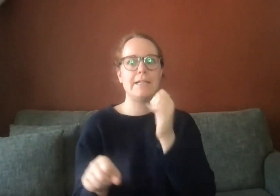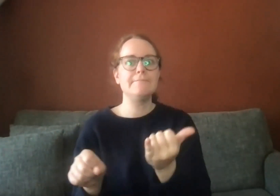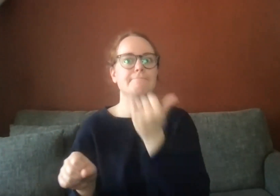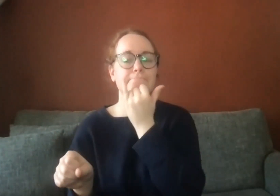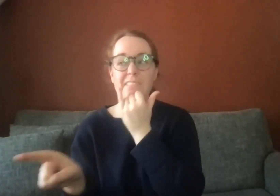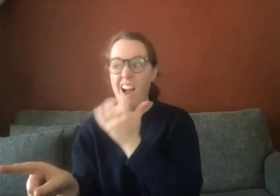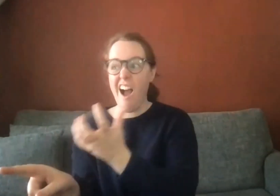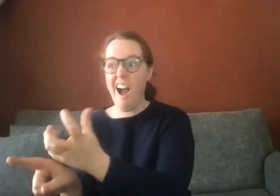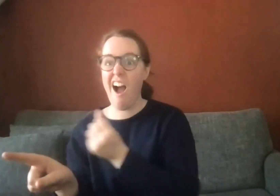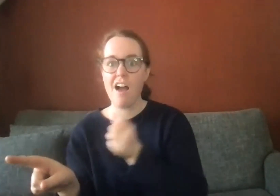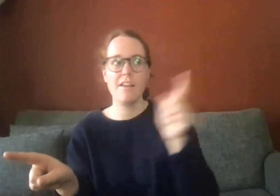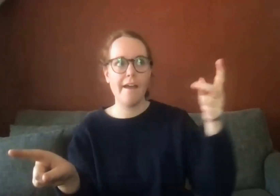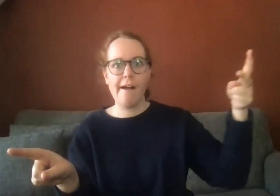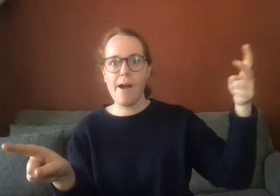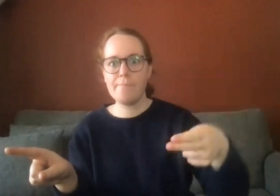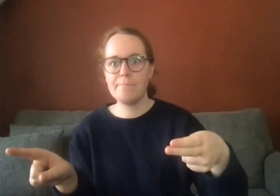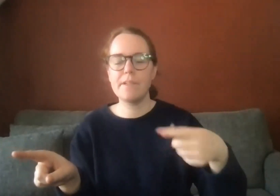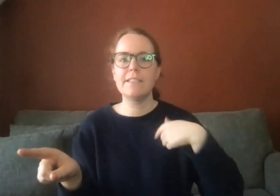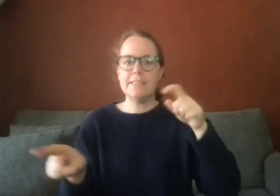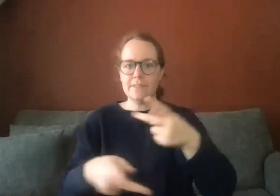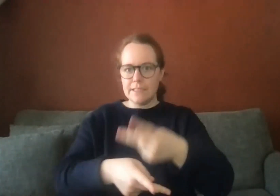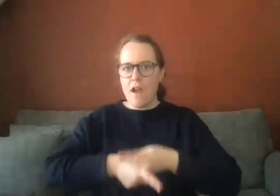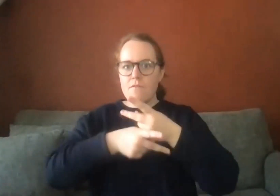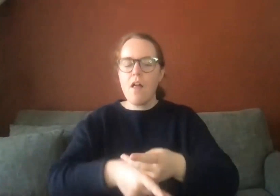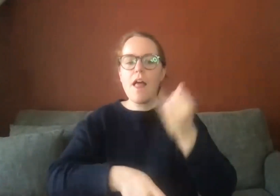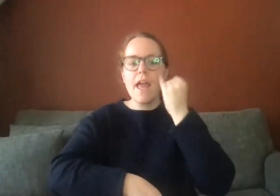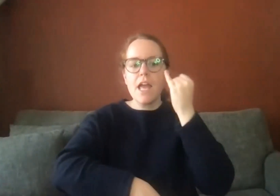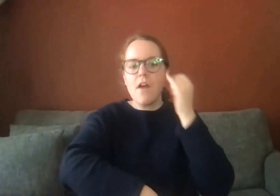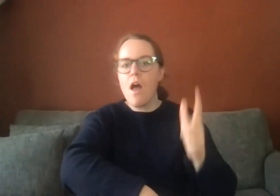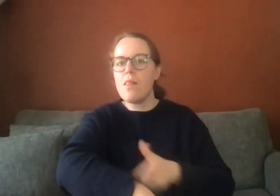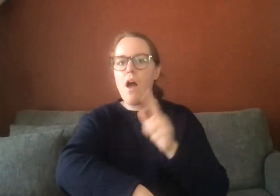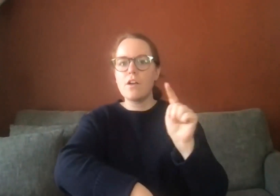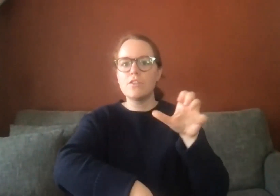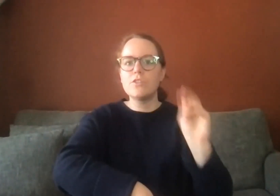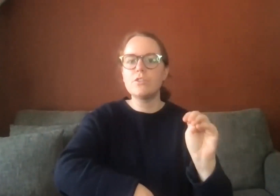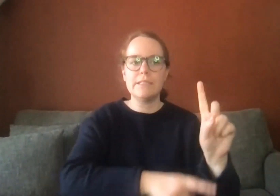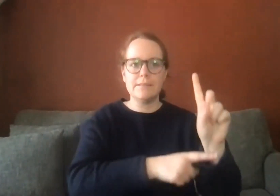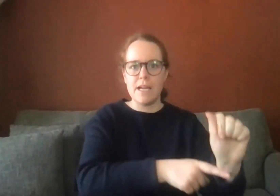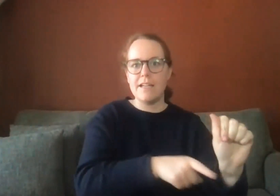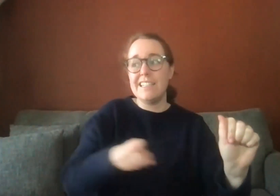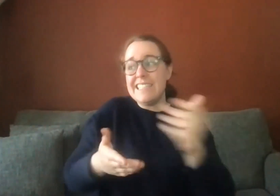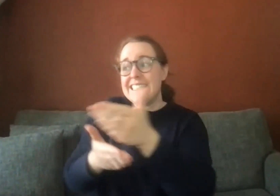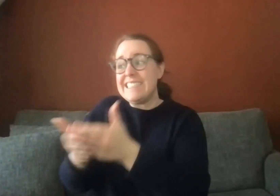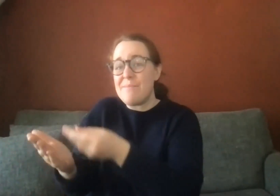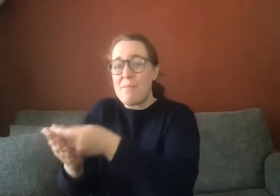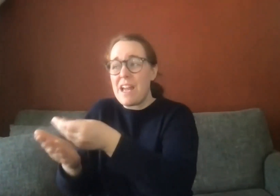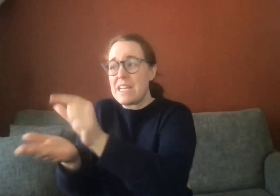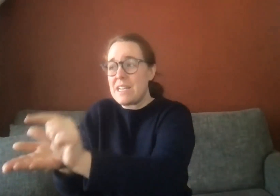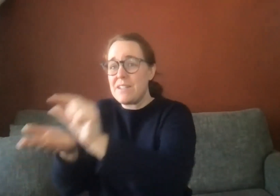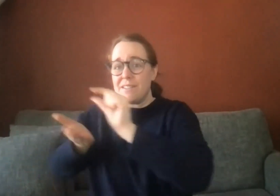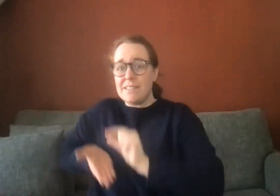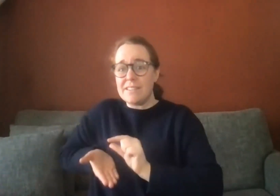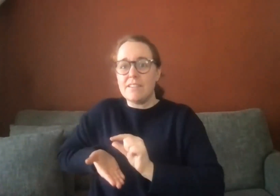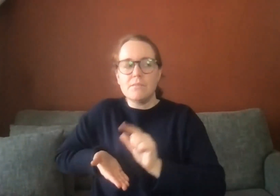have to weigh the big picture. If you're on long-term disability benefits versus gaining some financial supports during the 16 weeks of